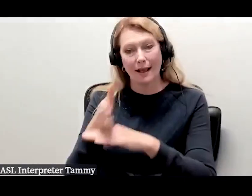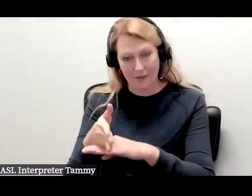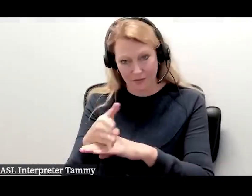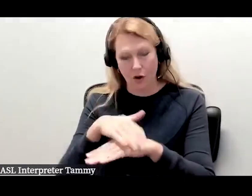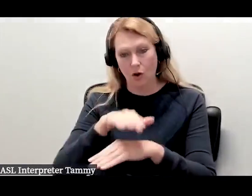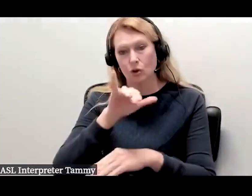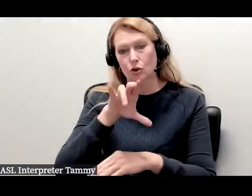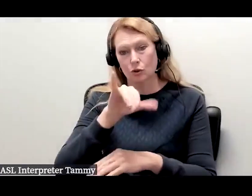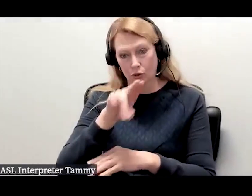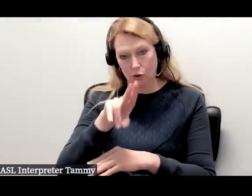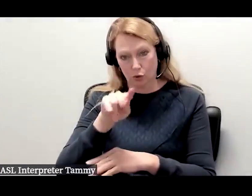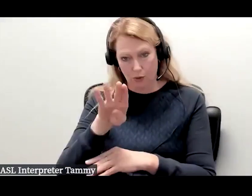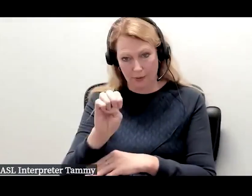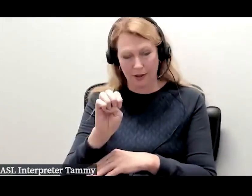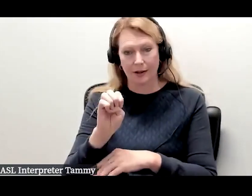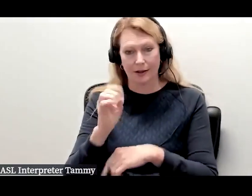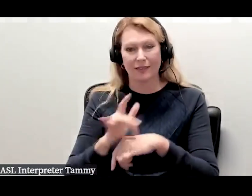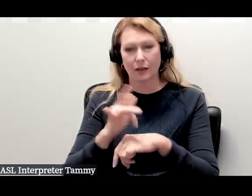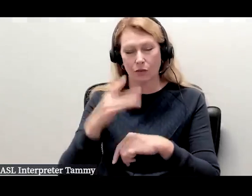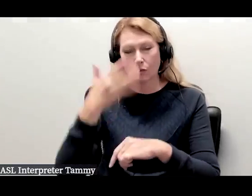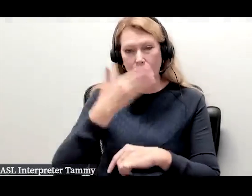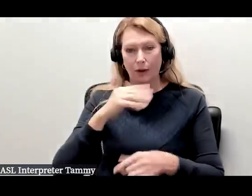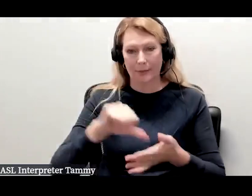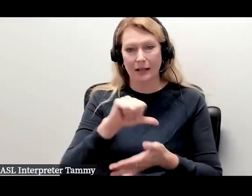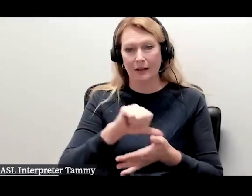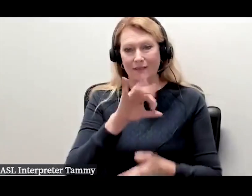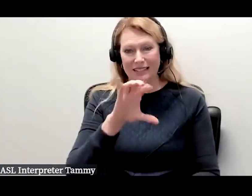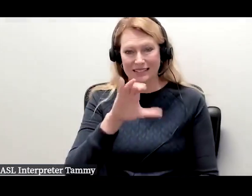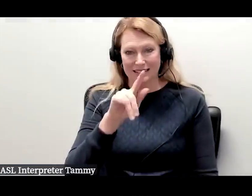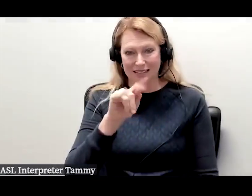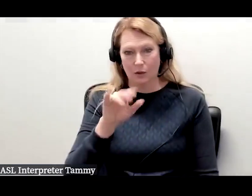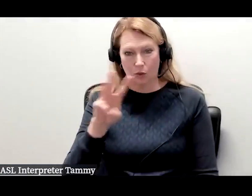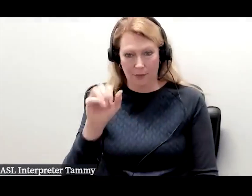YouTube channel, which is available on the front page of the city's website at